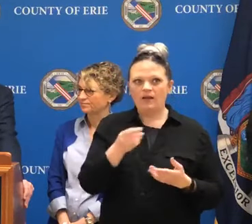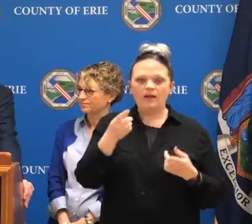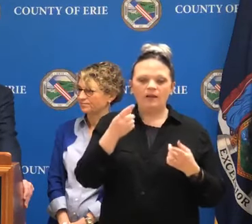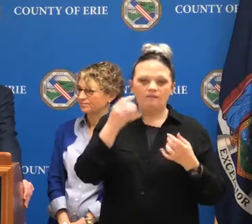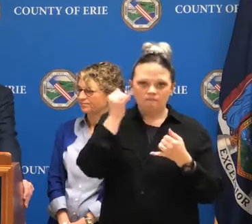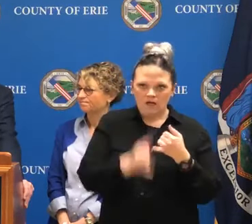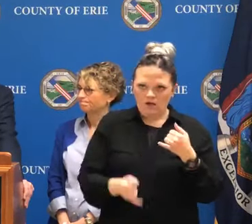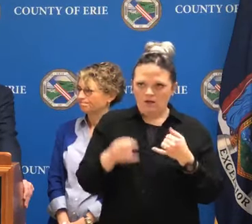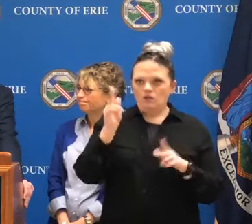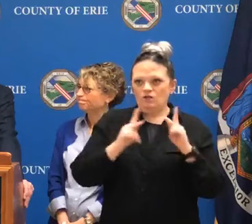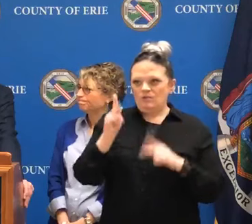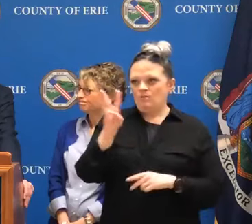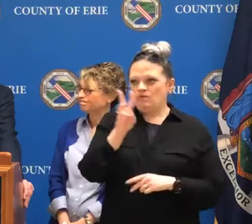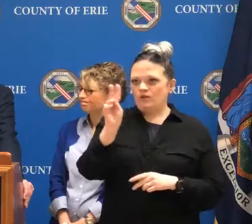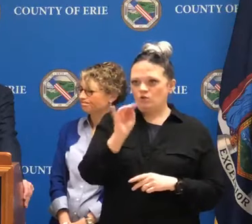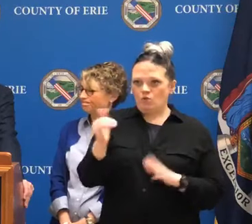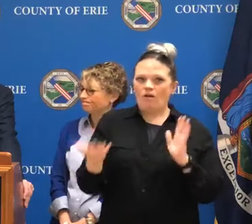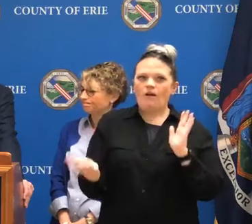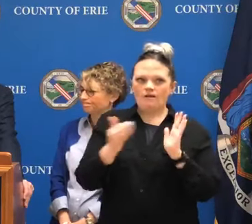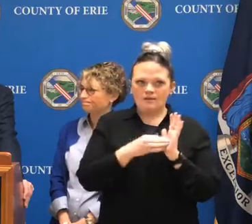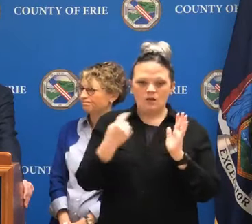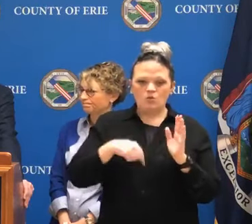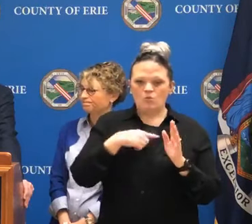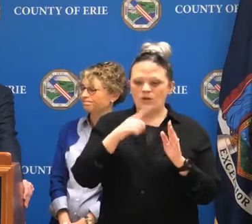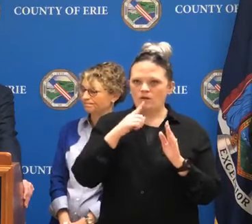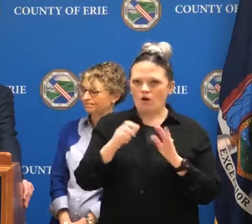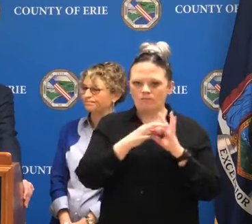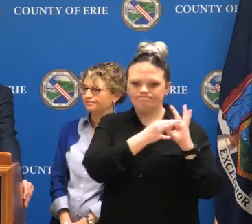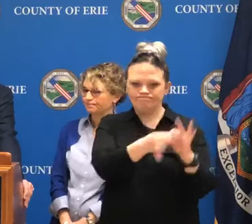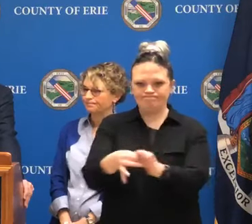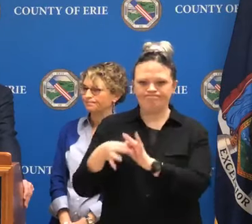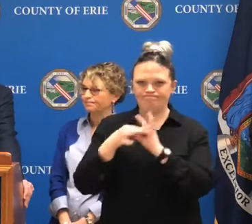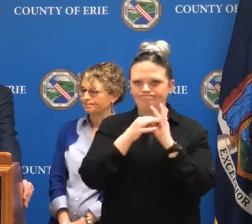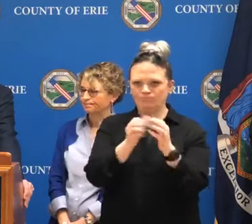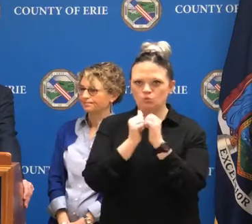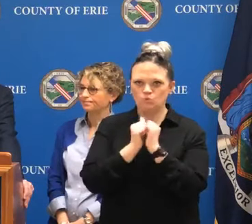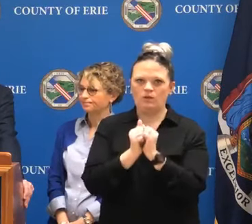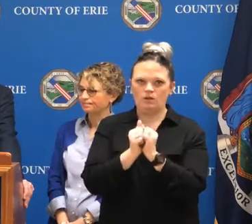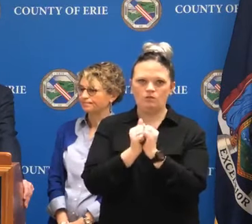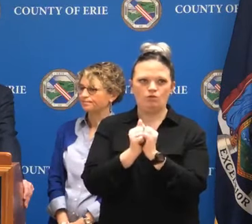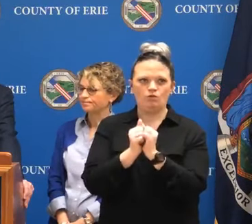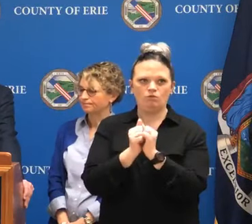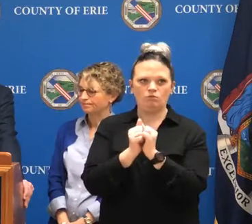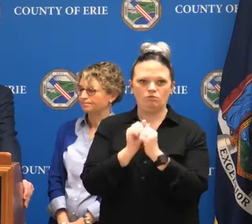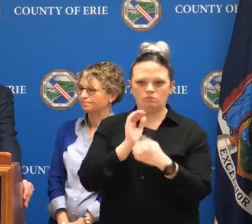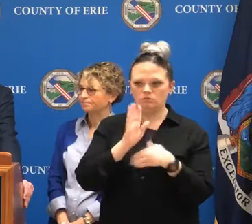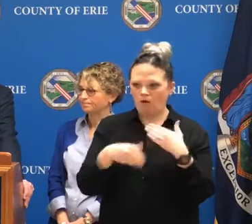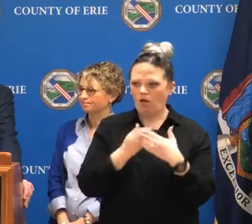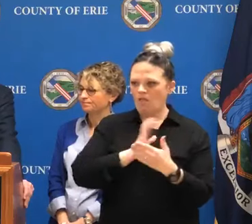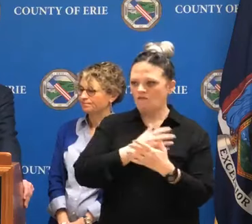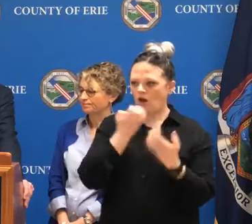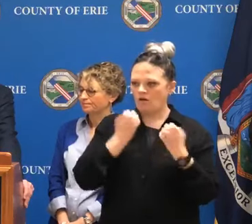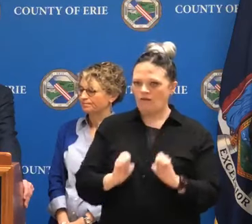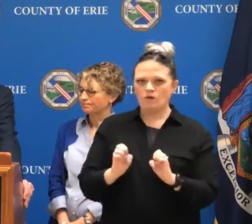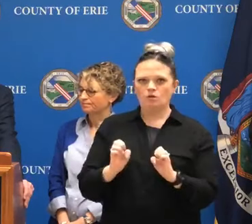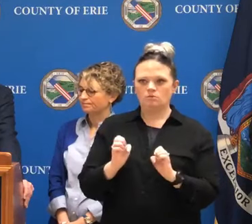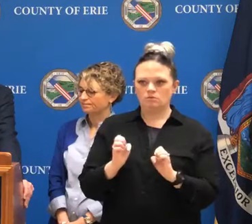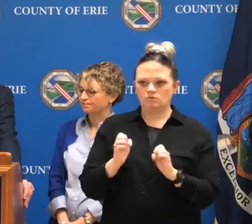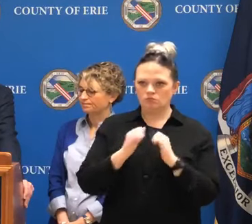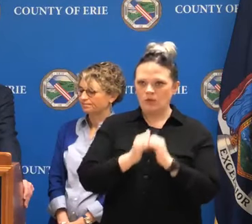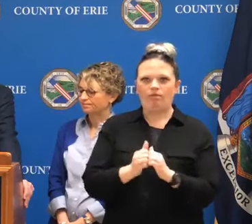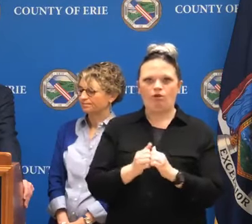Western New York, once again, we are in solidarity together. We're united in our efforts to fight this. It's tough to